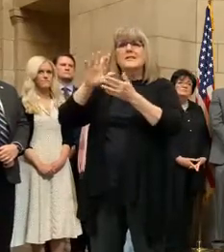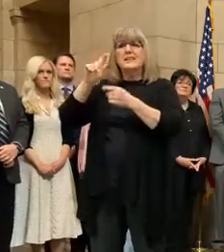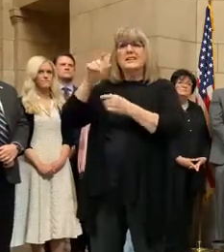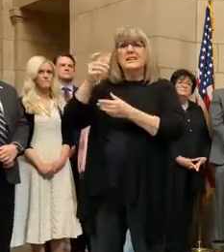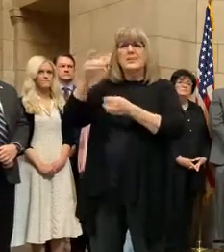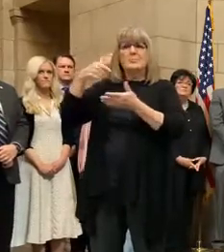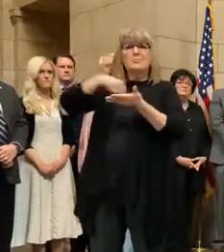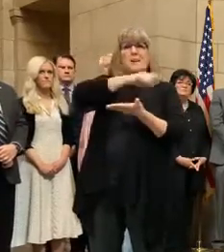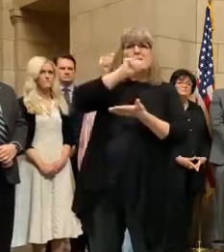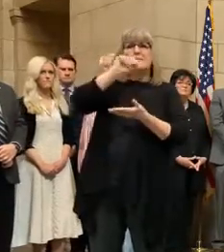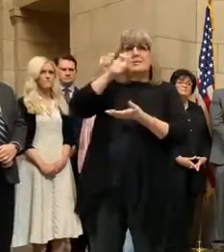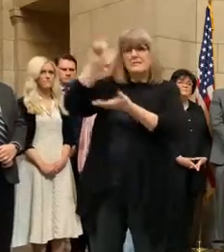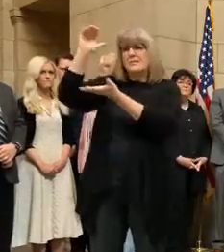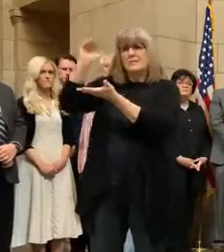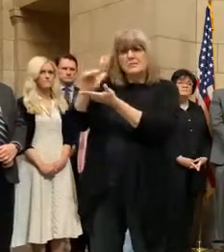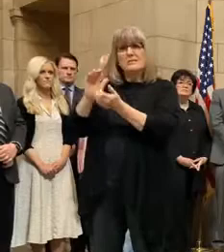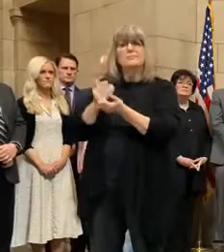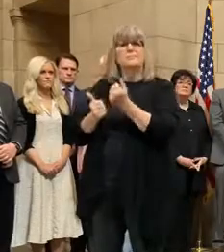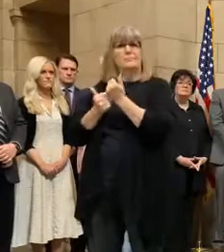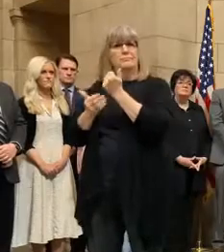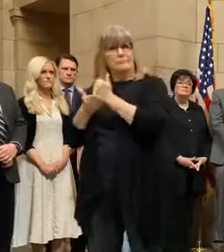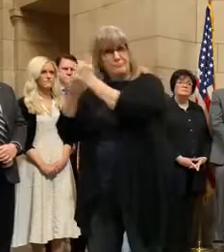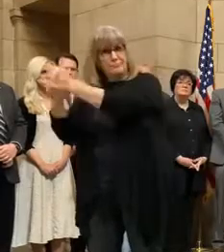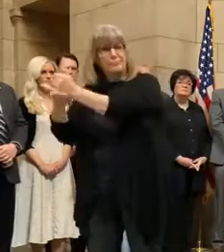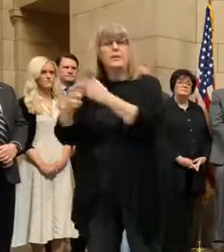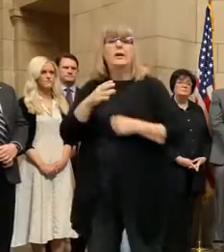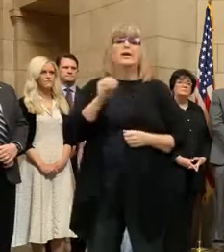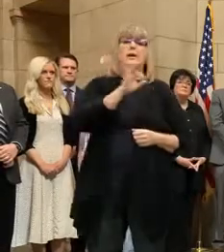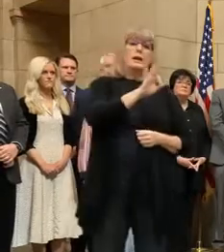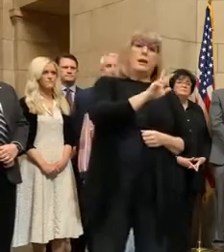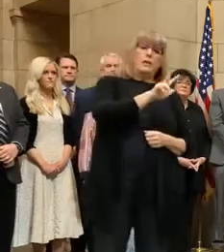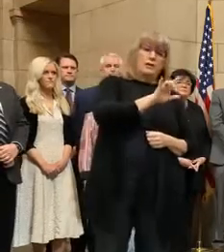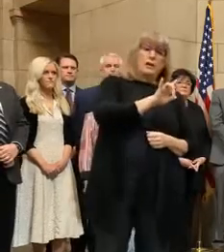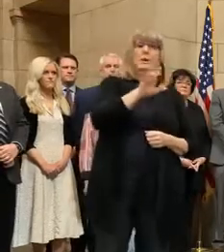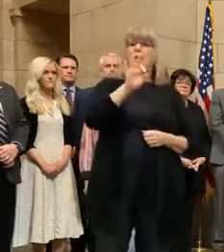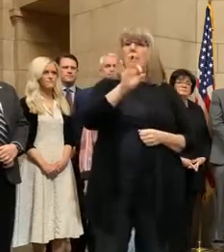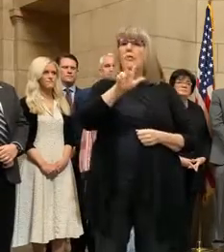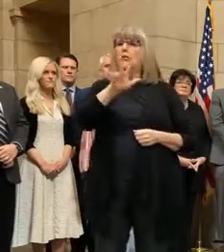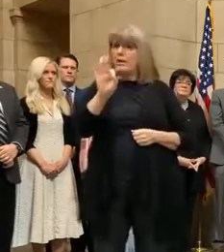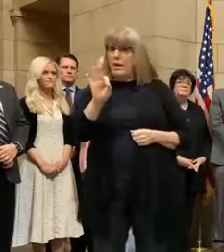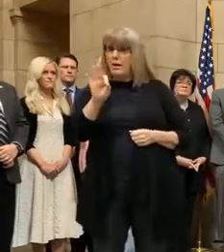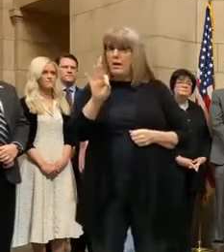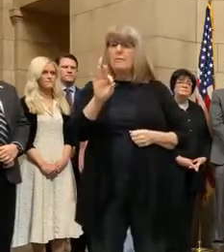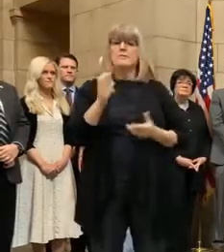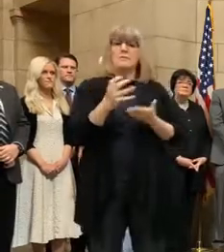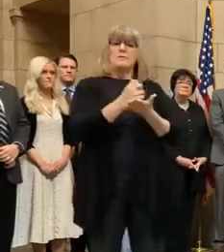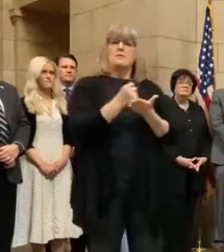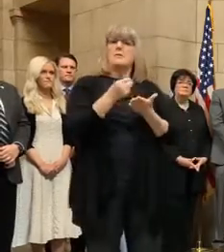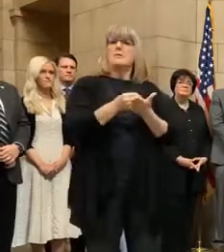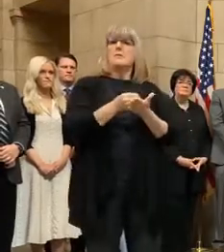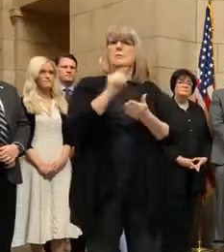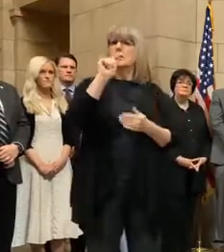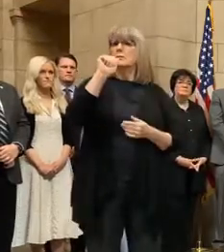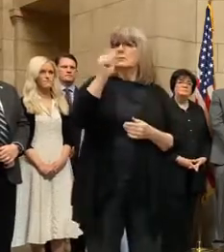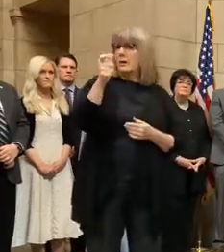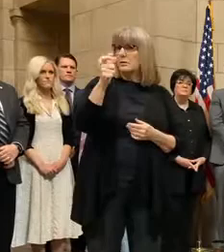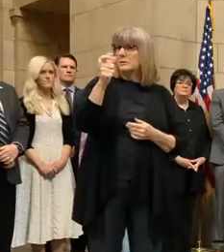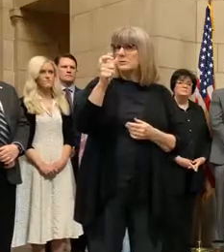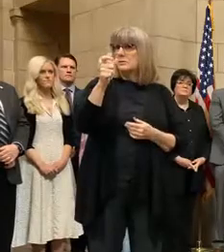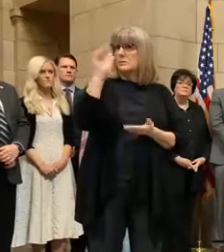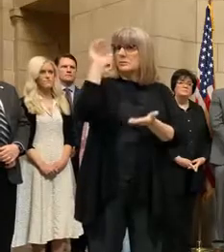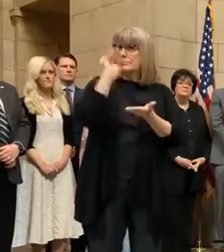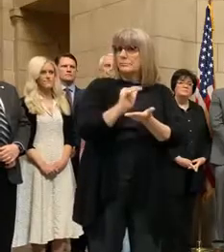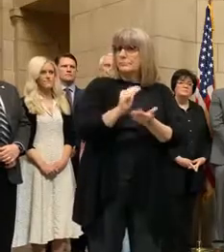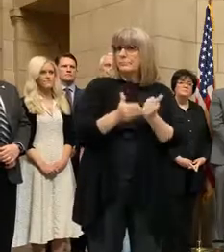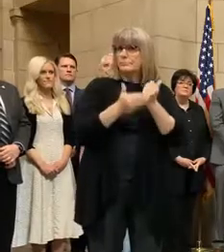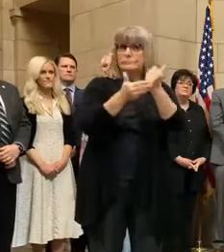Linehan's bills 938, and 939, which had to do with the income tax relief.